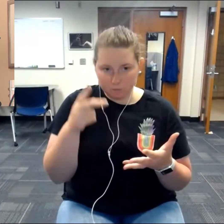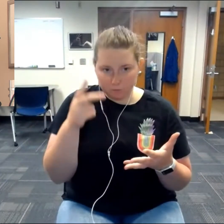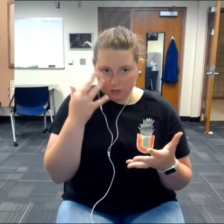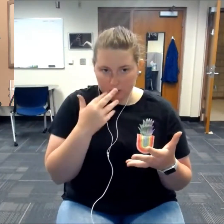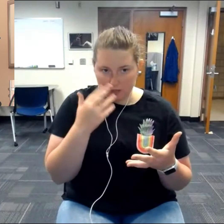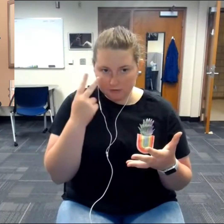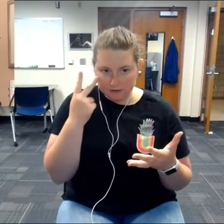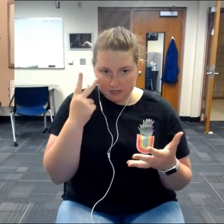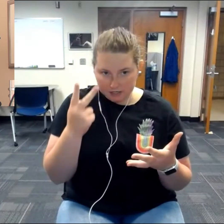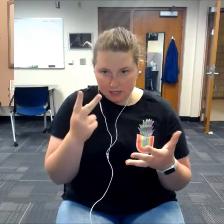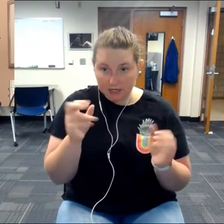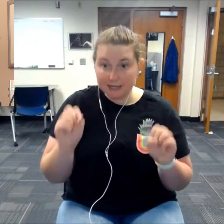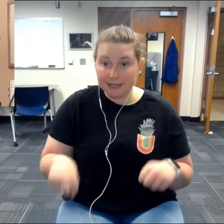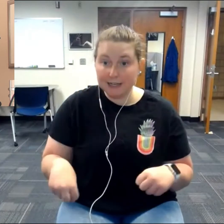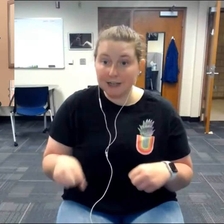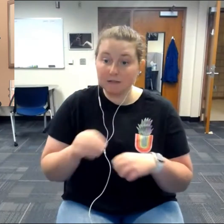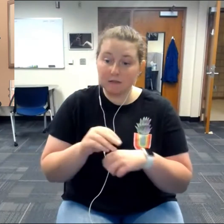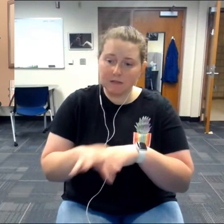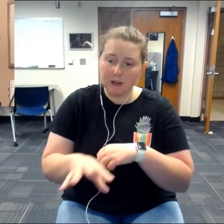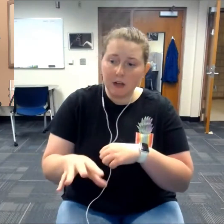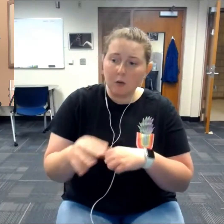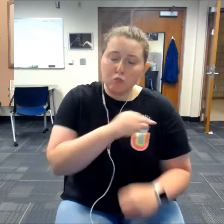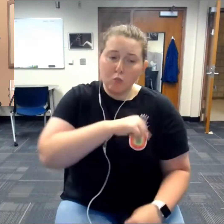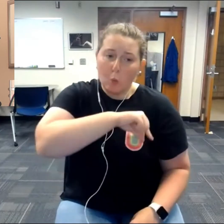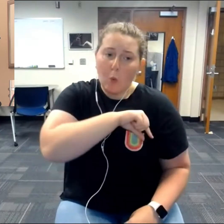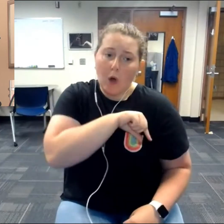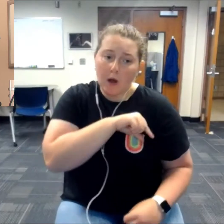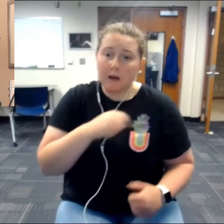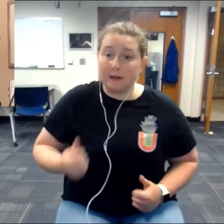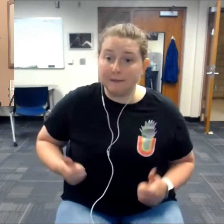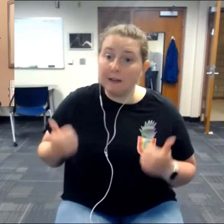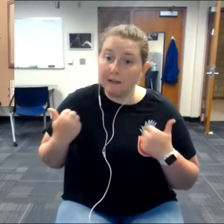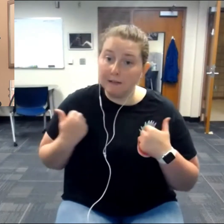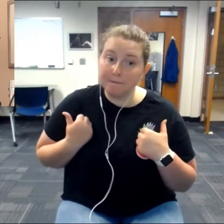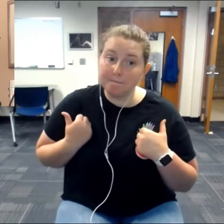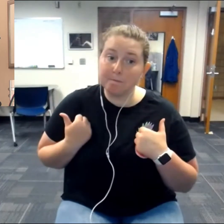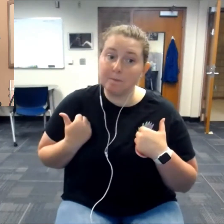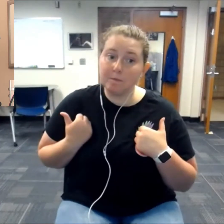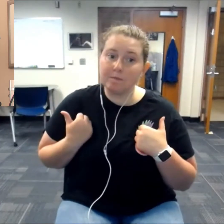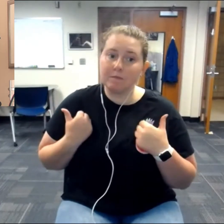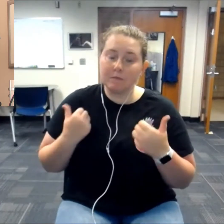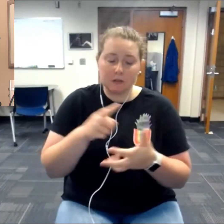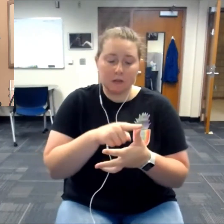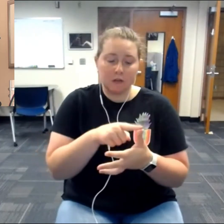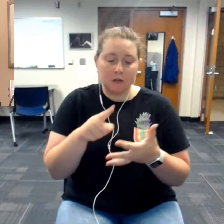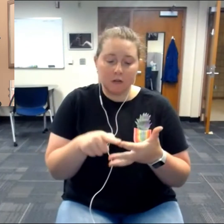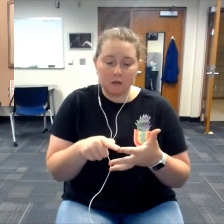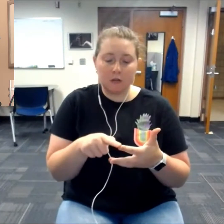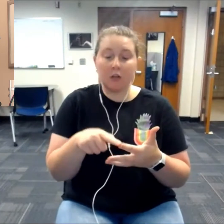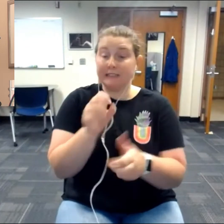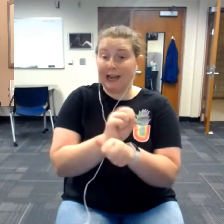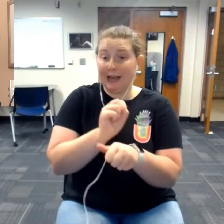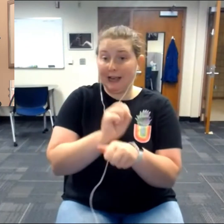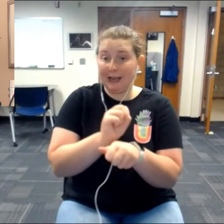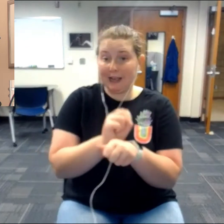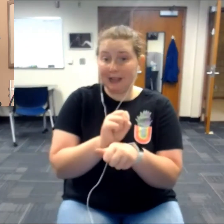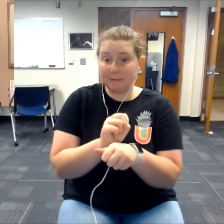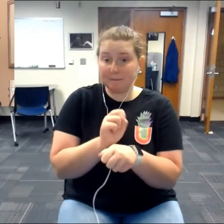the quality of life. It will affect occupation. There are a lot of things that